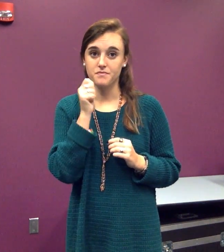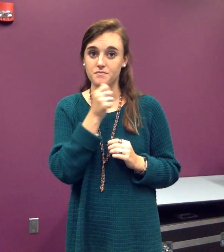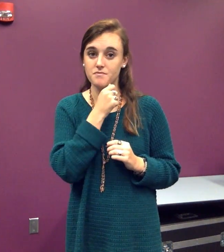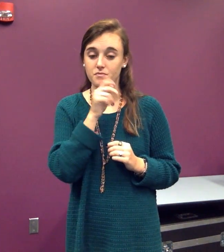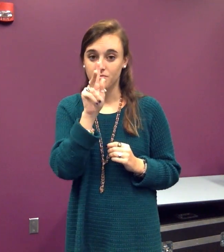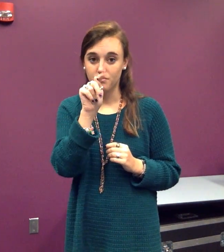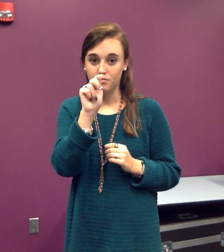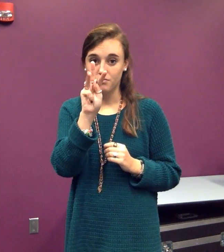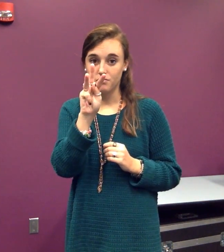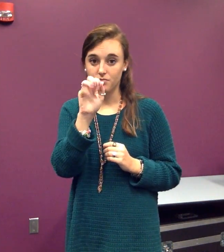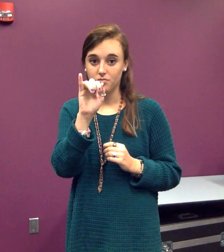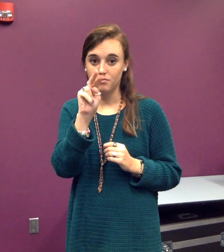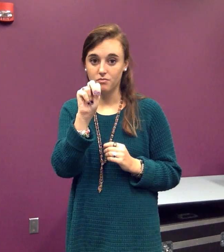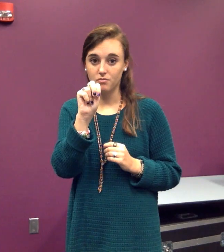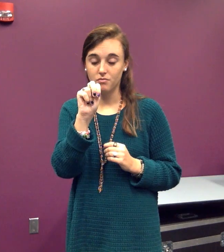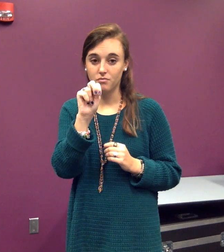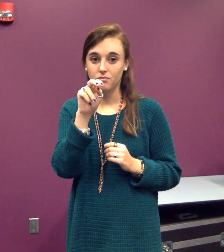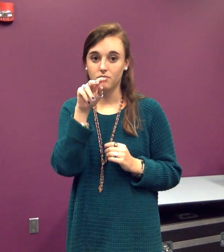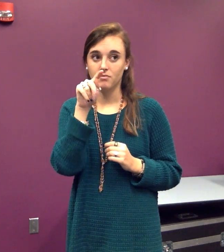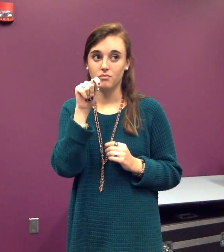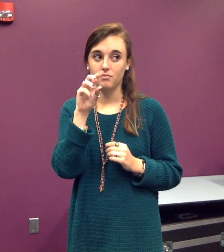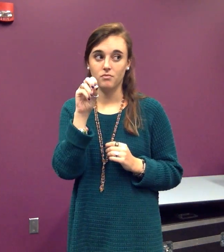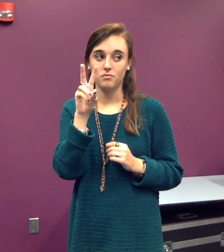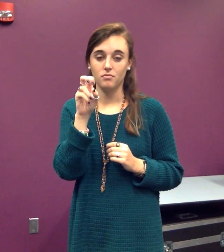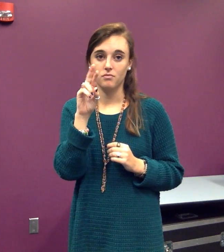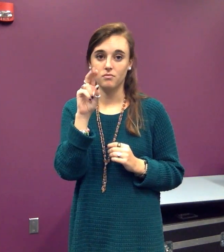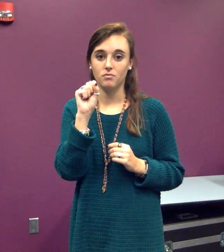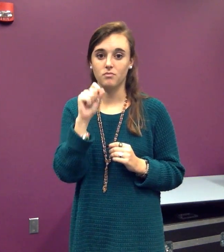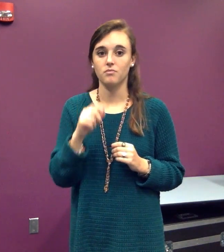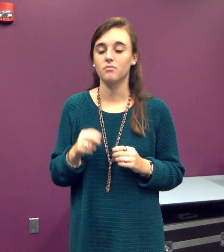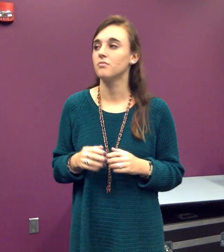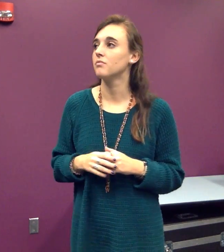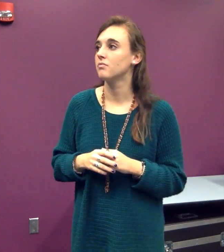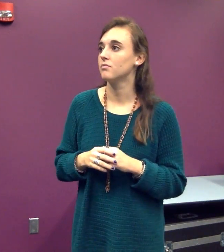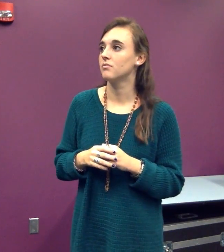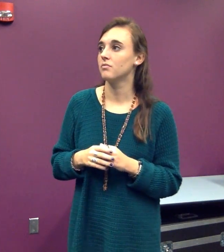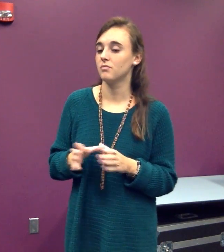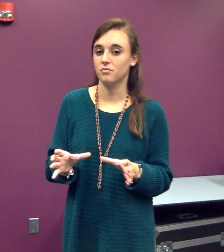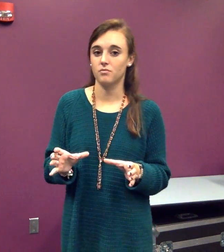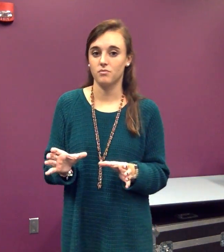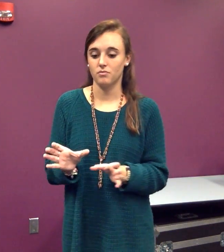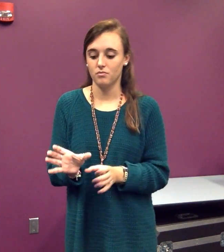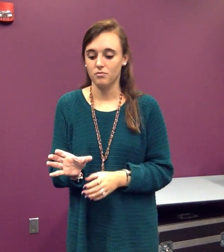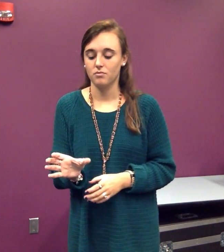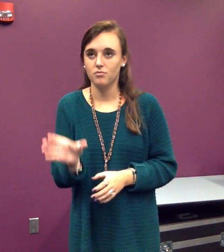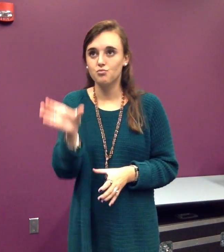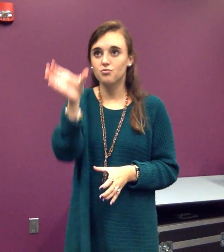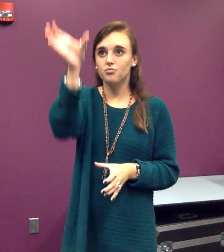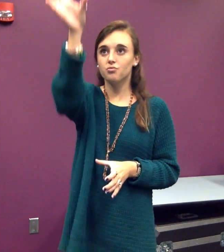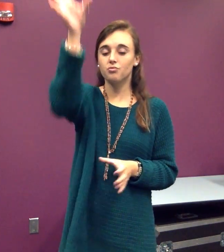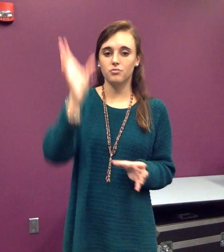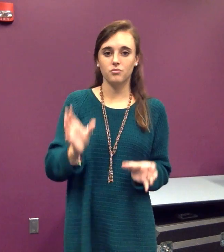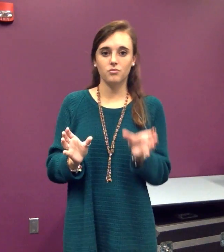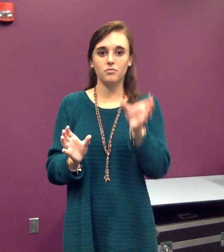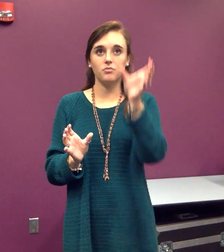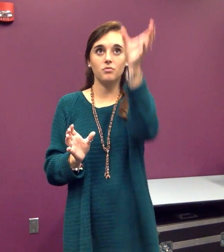then you'll have that bird's eye view. It's going to look like you're soaring over these three giant skyscrapers looking straight down perhaps into